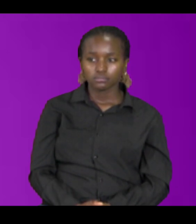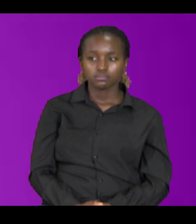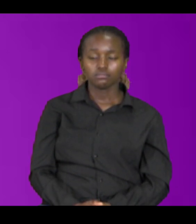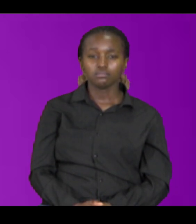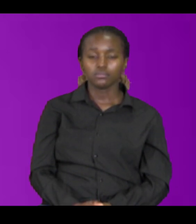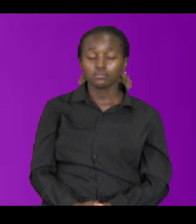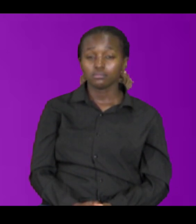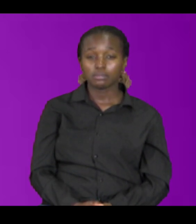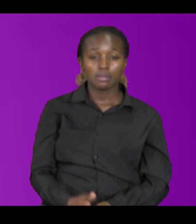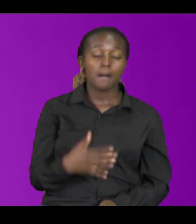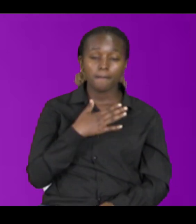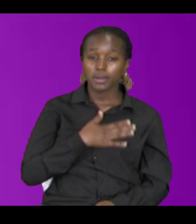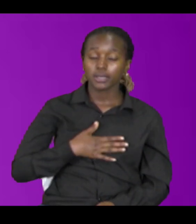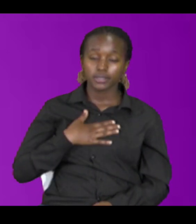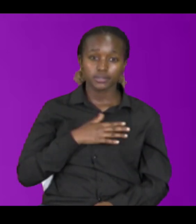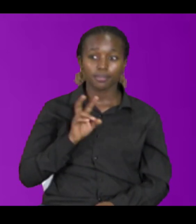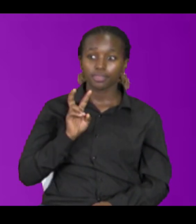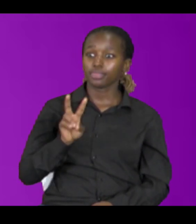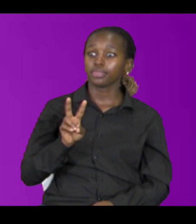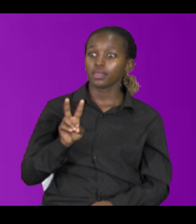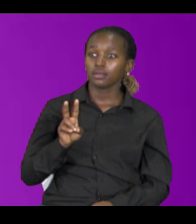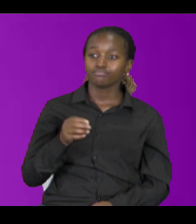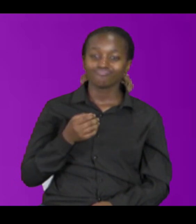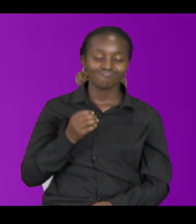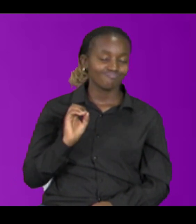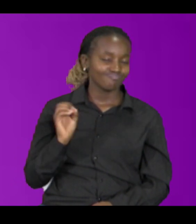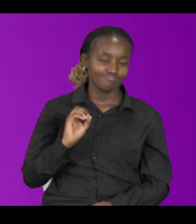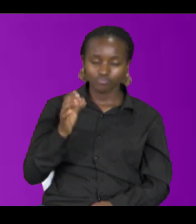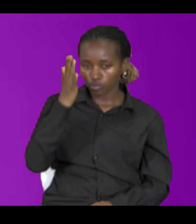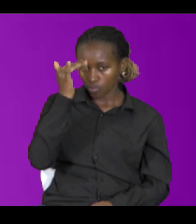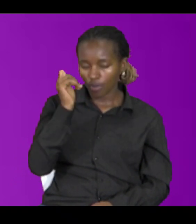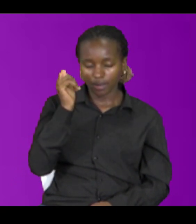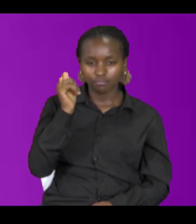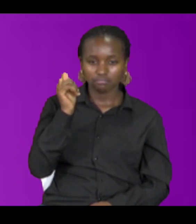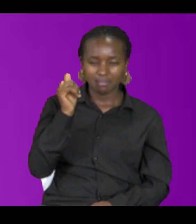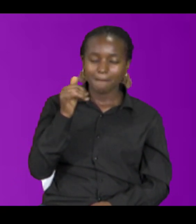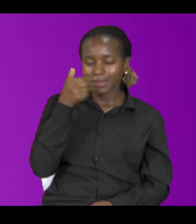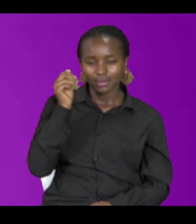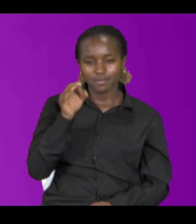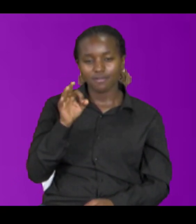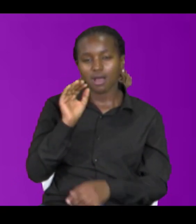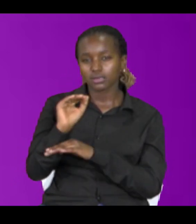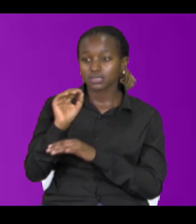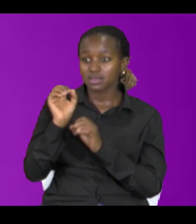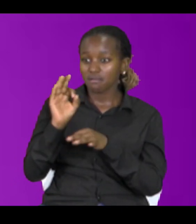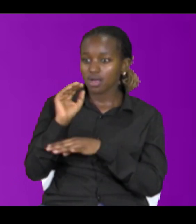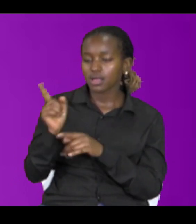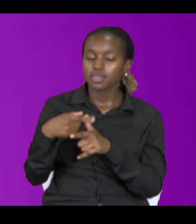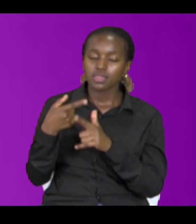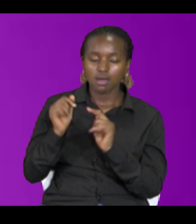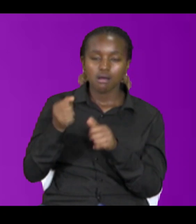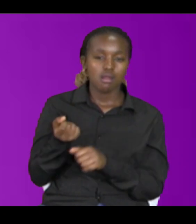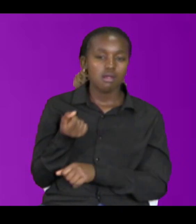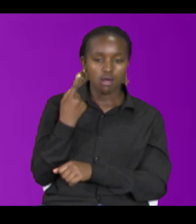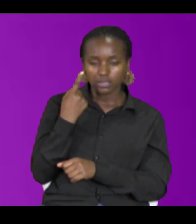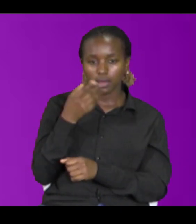surprised, if you don't ask, you will not be able to know how this